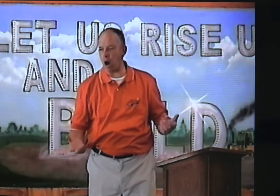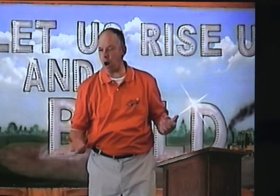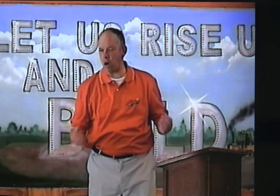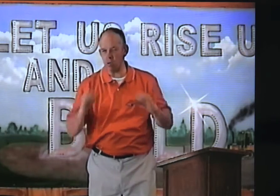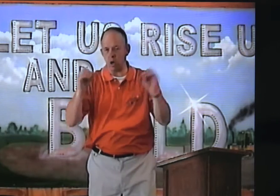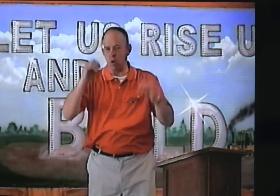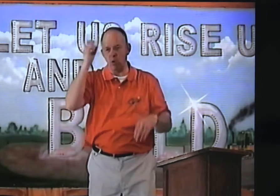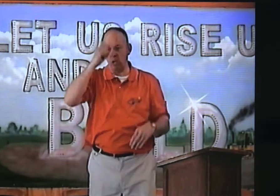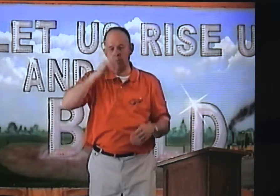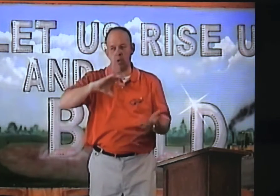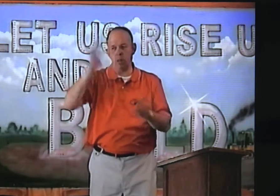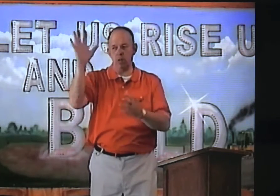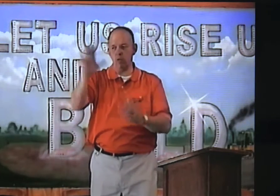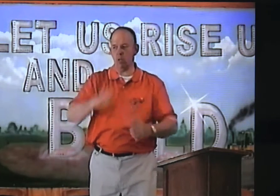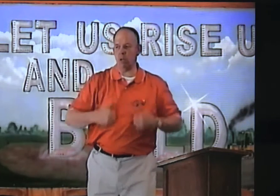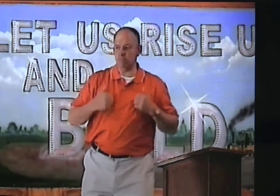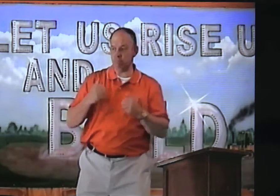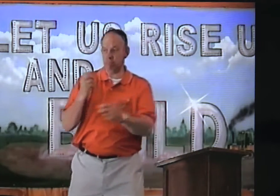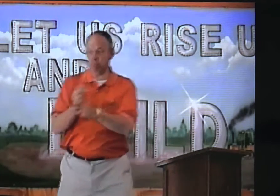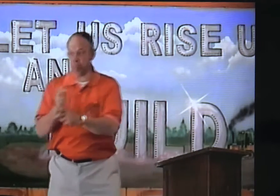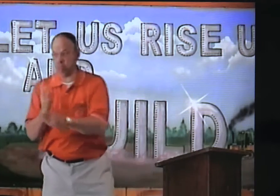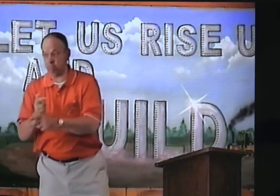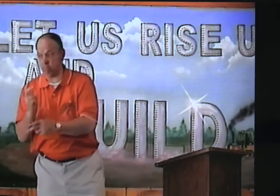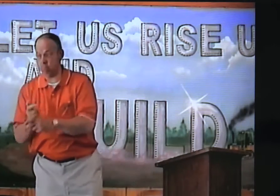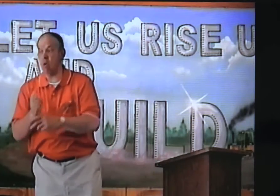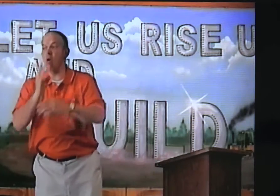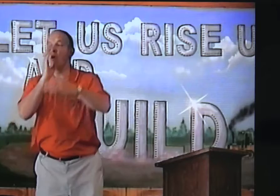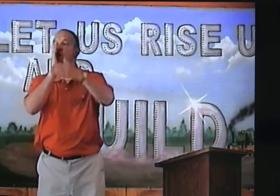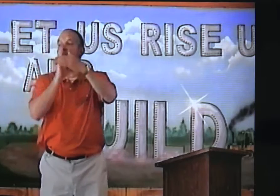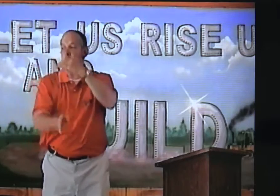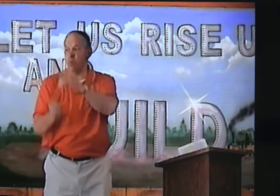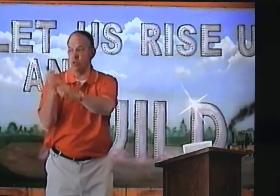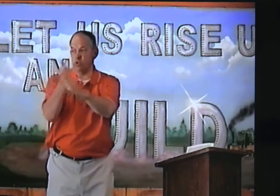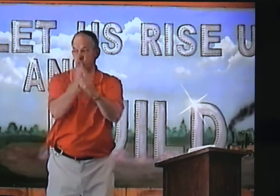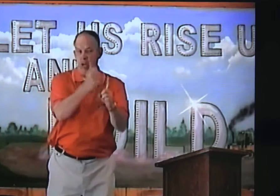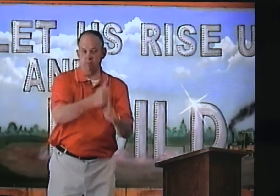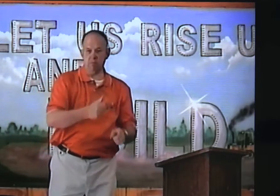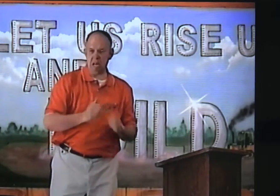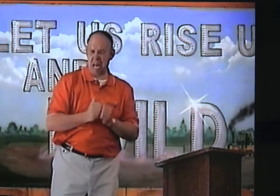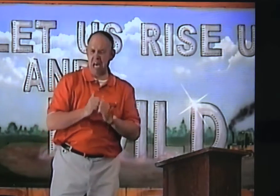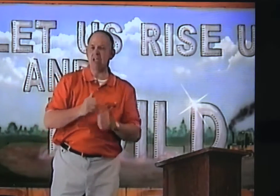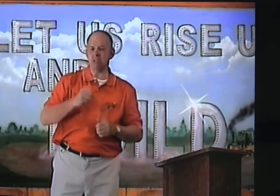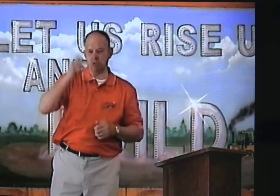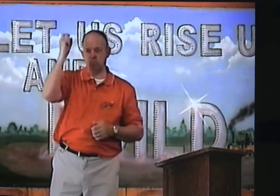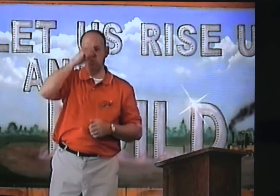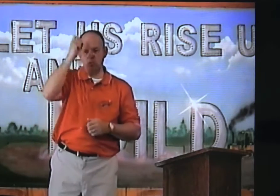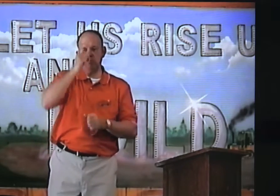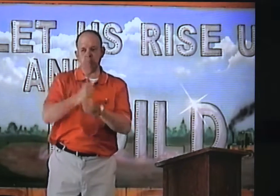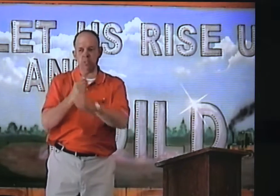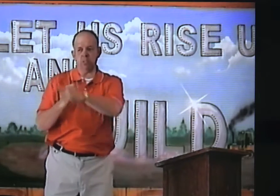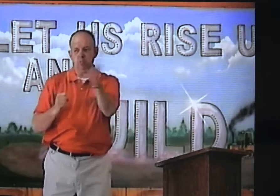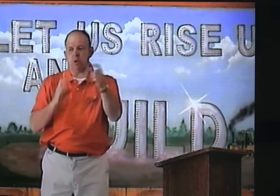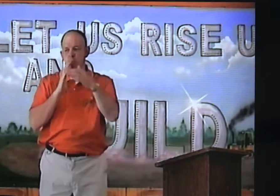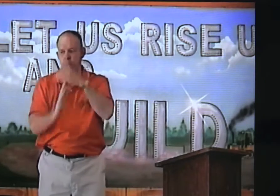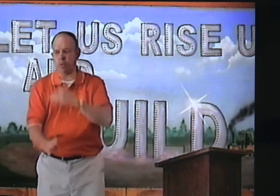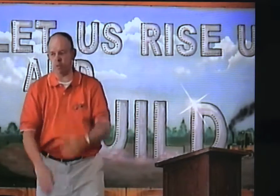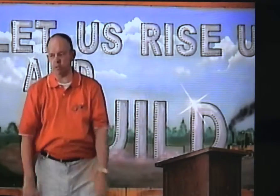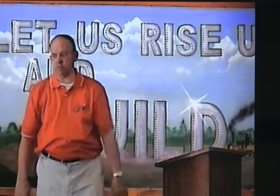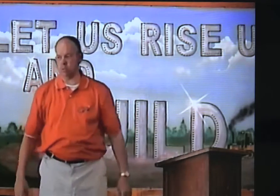What's wrong? That's not wisdom. You'll mess up your life. You need to humble yourself. How? Wisdom will help you